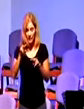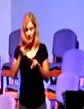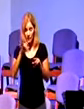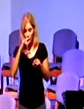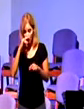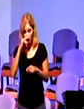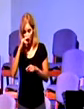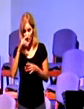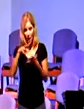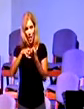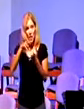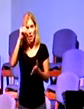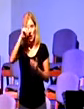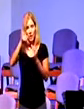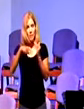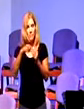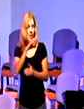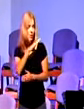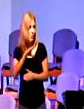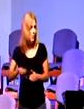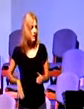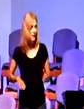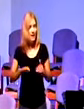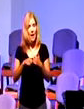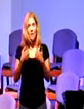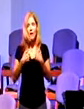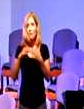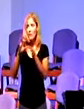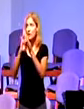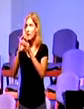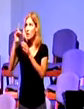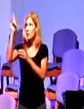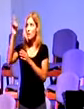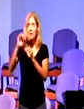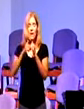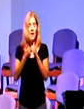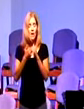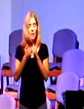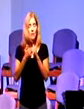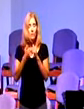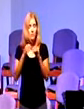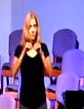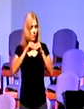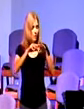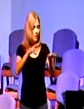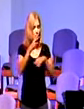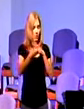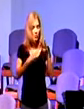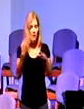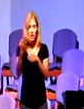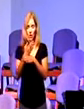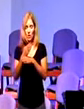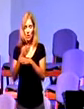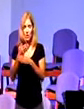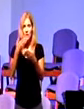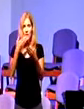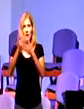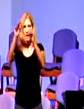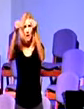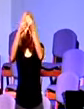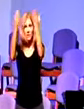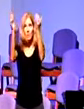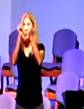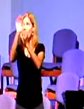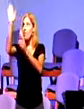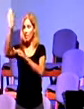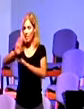kids learn about Christ and how to have a relationship with him, and then how to go out into the world and share the gospel with their families